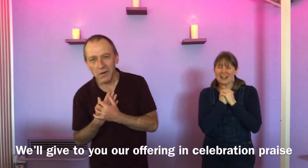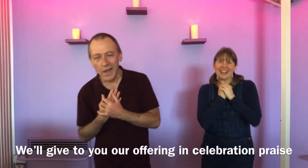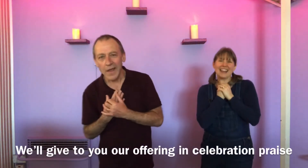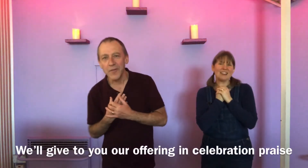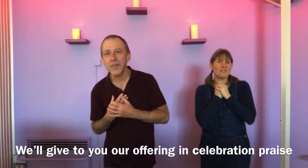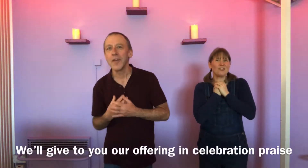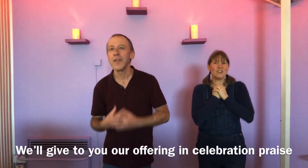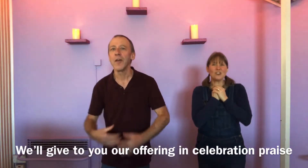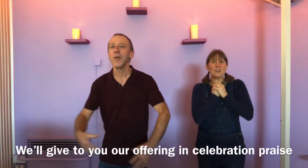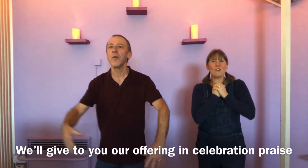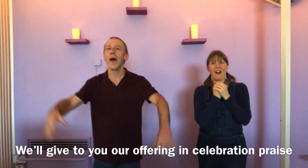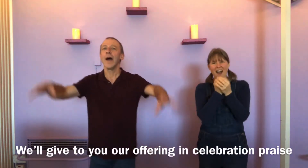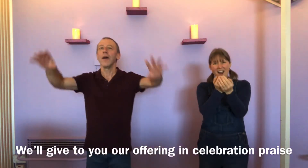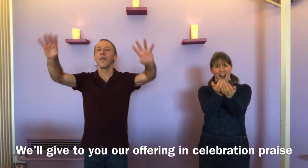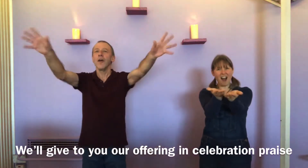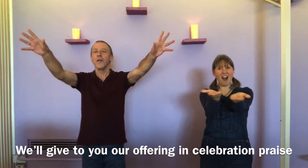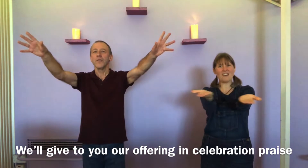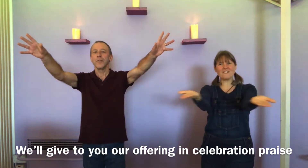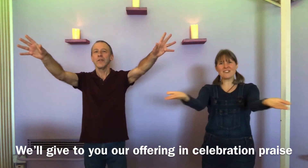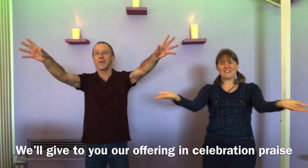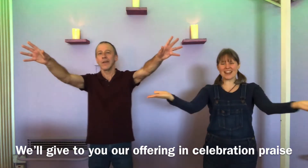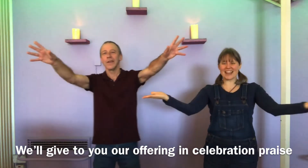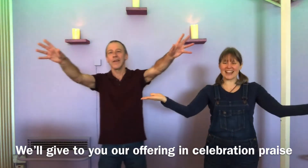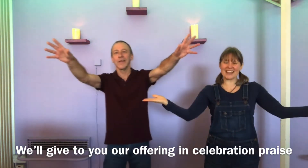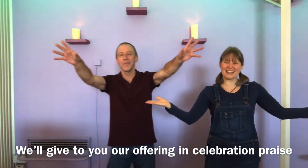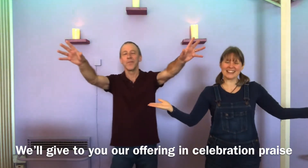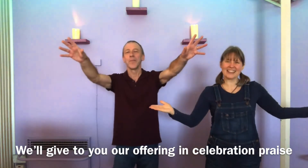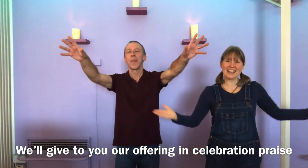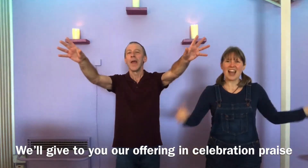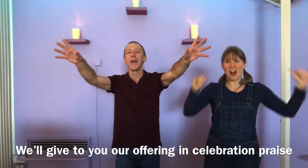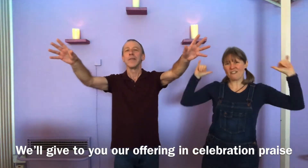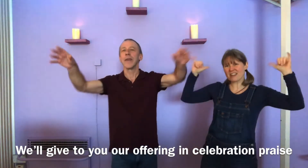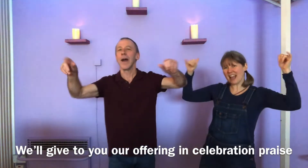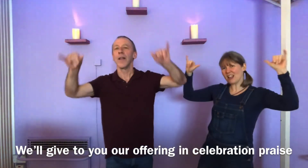give to you our offering We'll